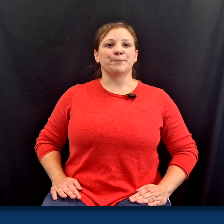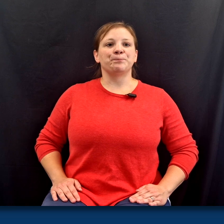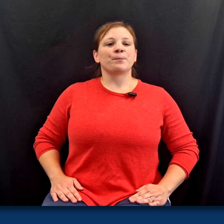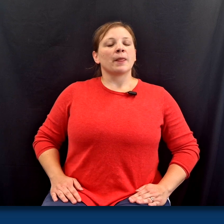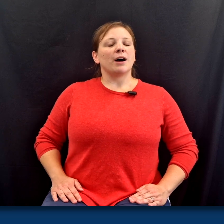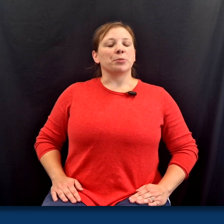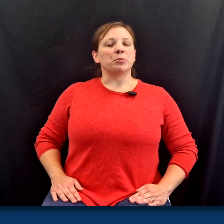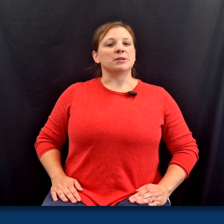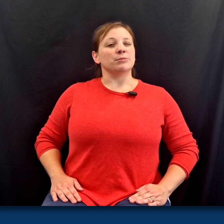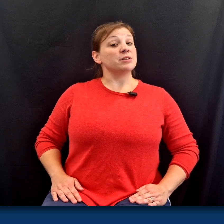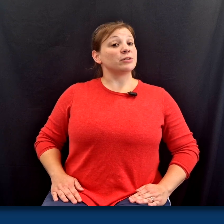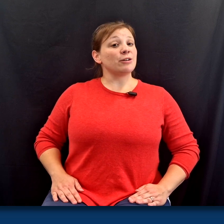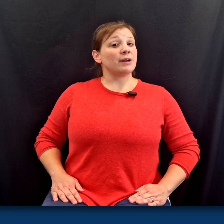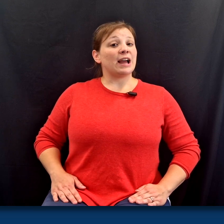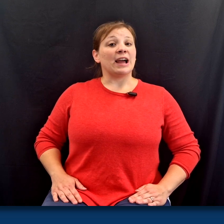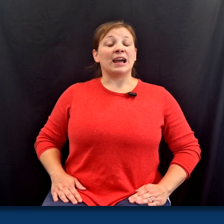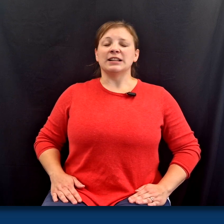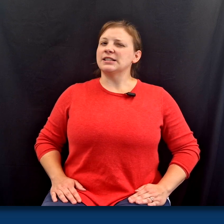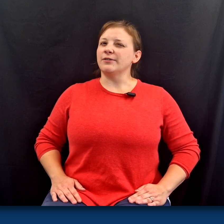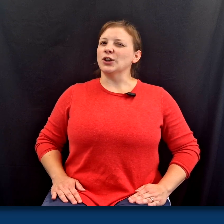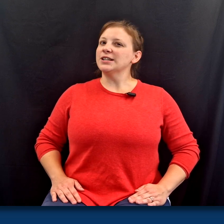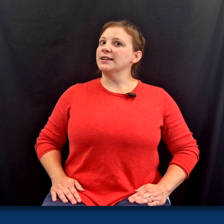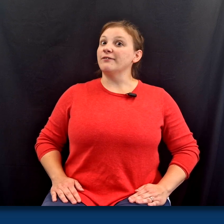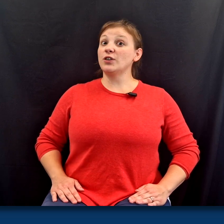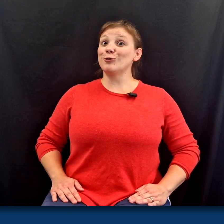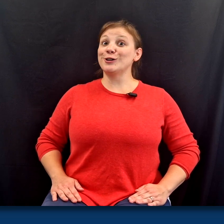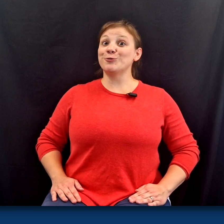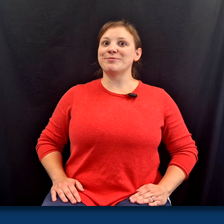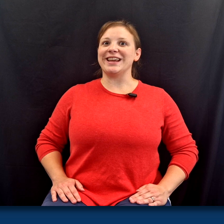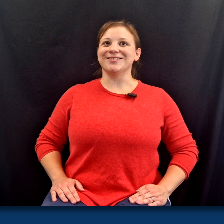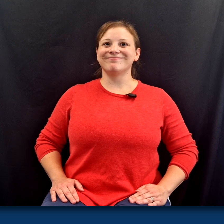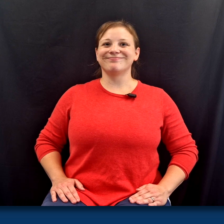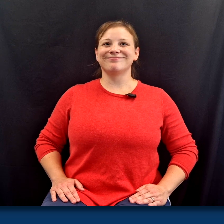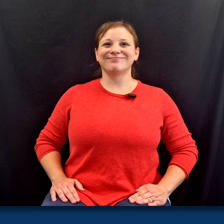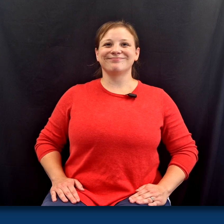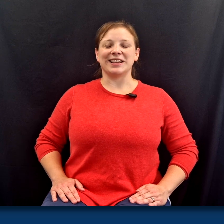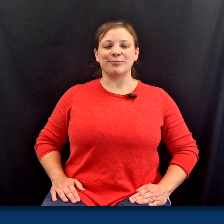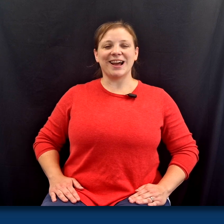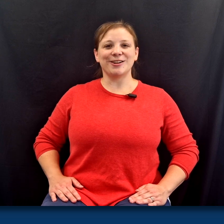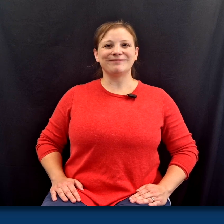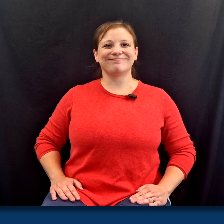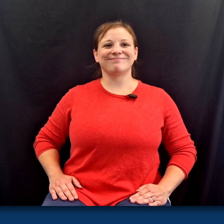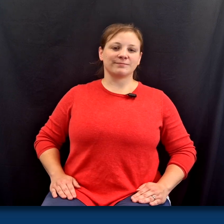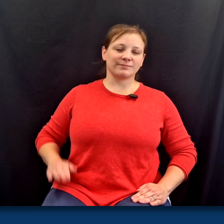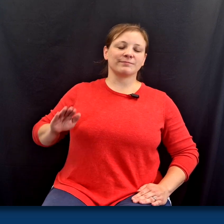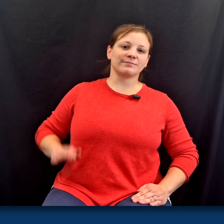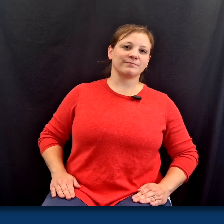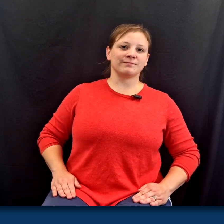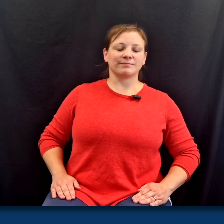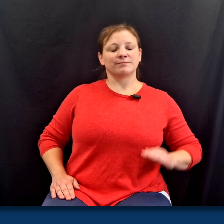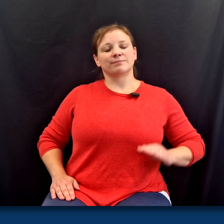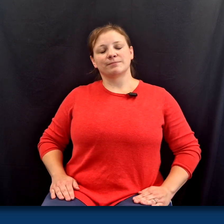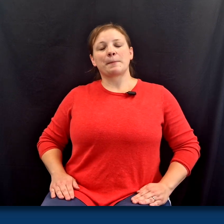Well done. I'm going to put some music on now, and let's see if you can listen and follow along with me. Here we go. Welcome,